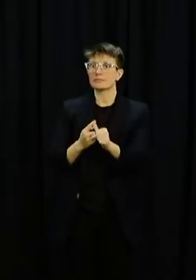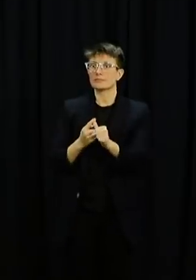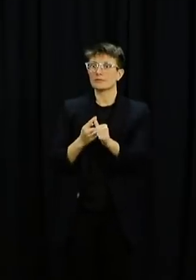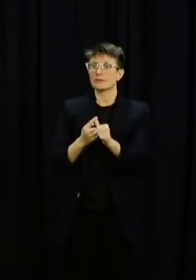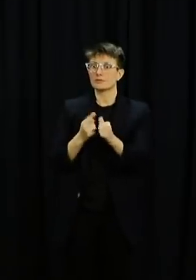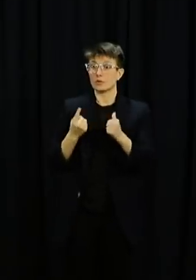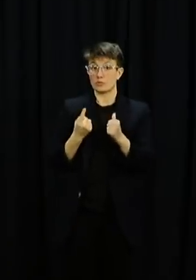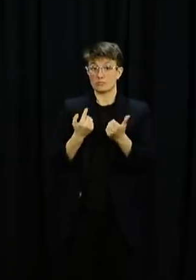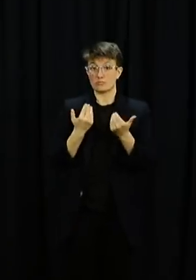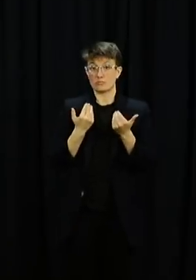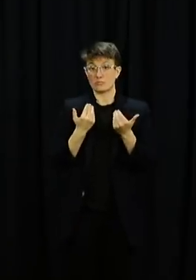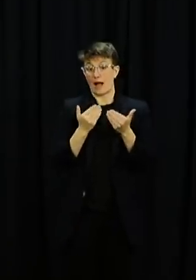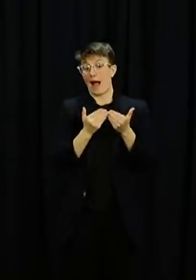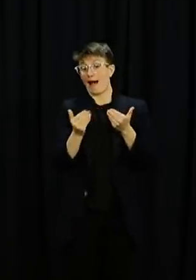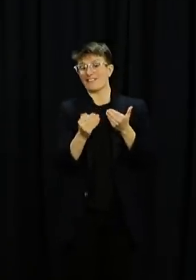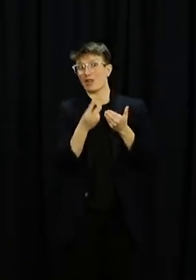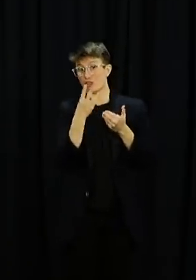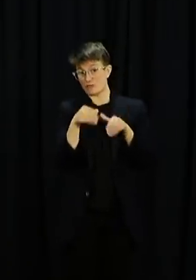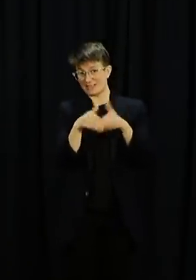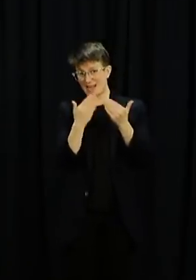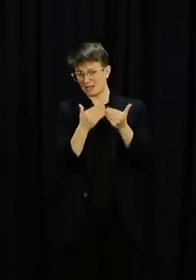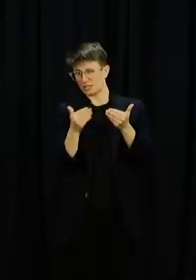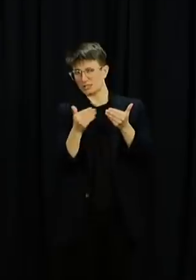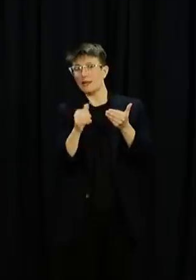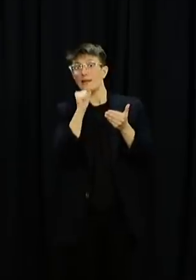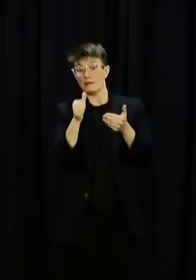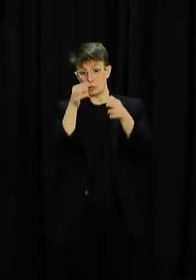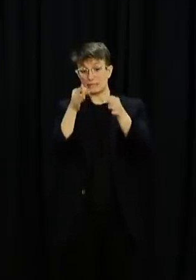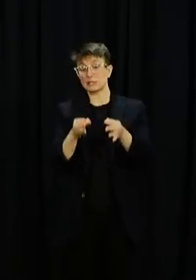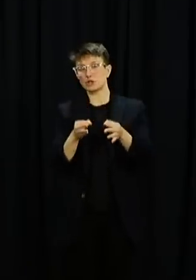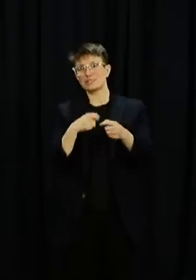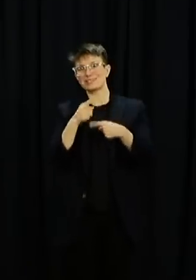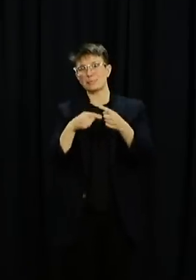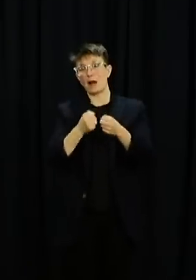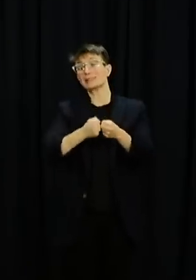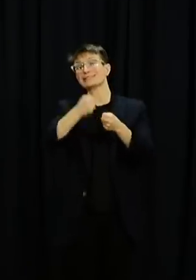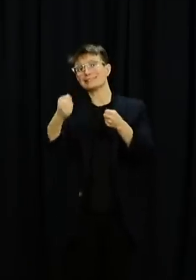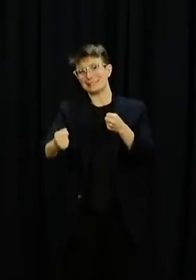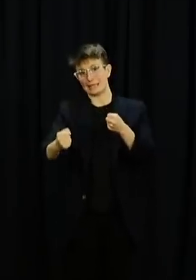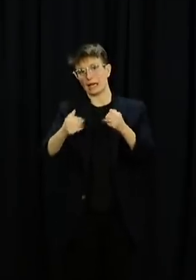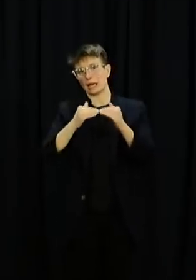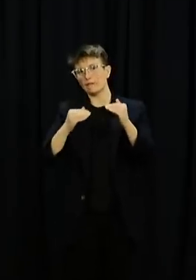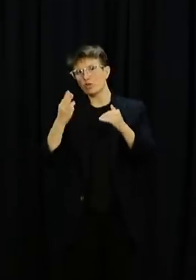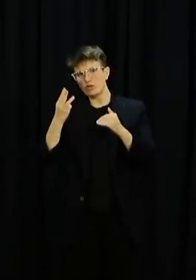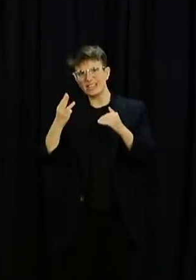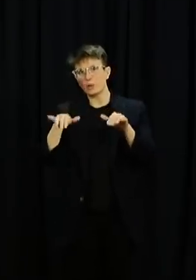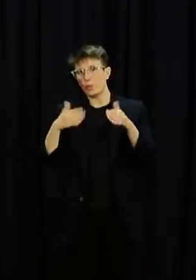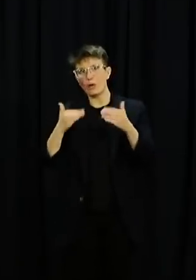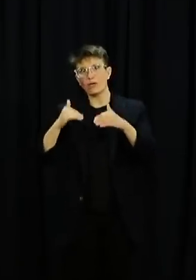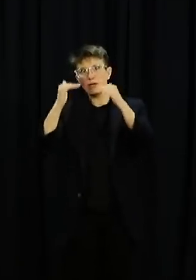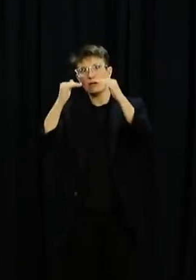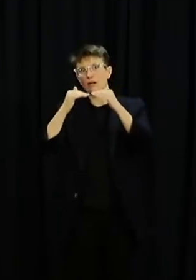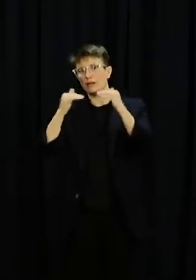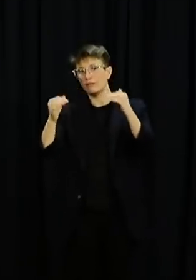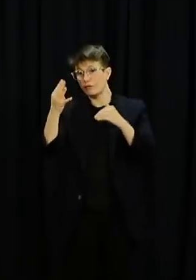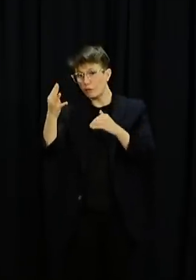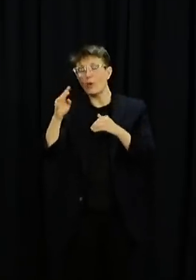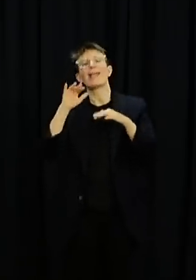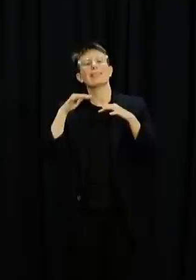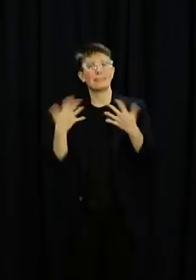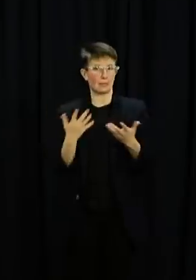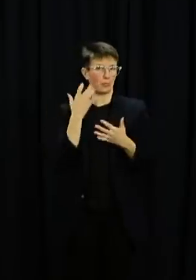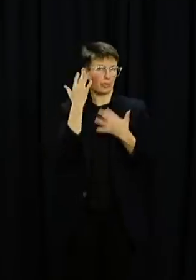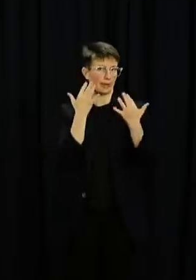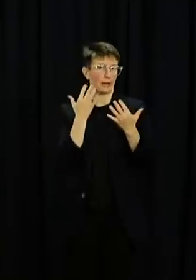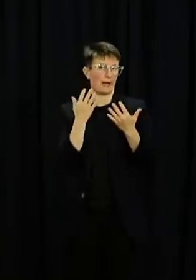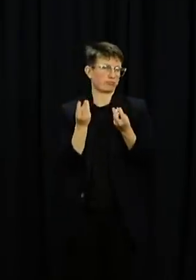of making decisions that may lead to further extensions, then that is, we will be looking to do that at that point. The Minister of